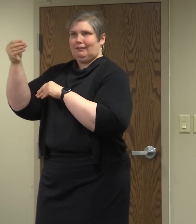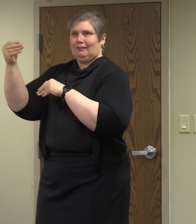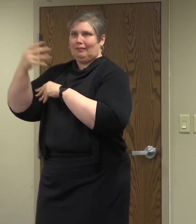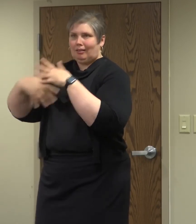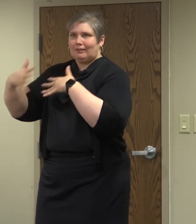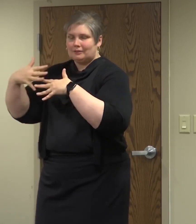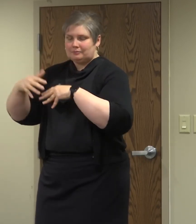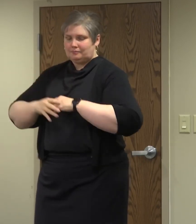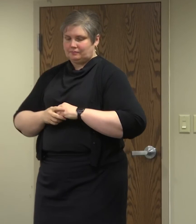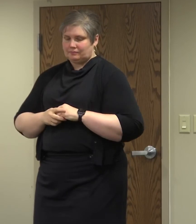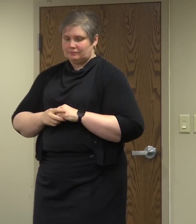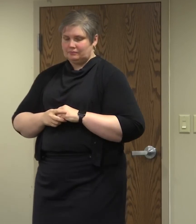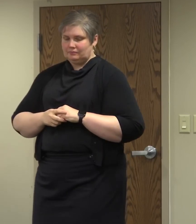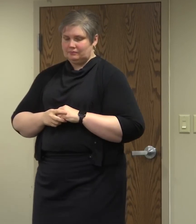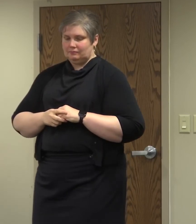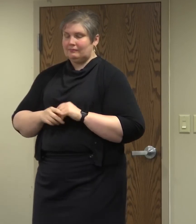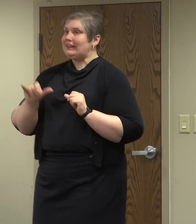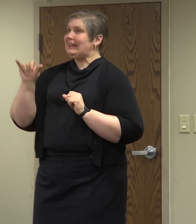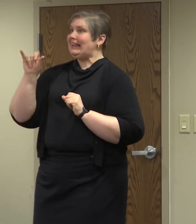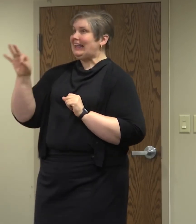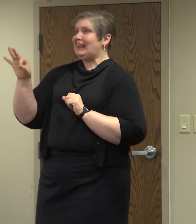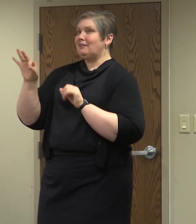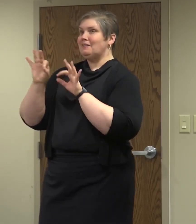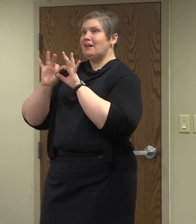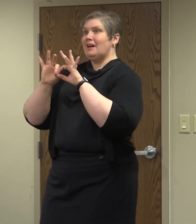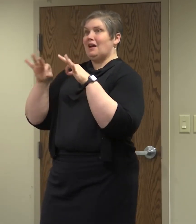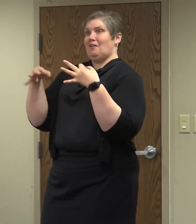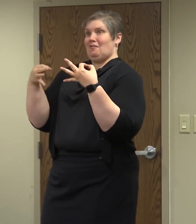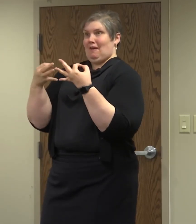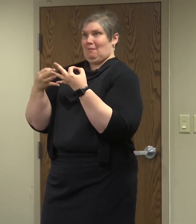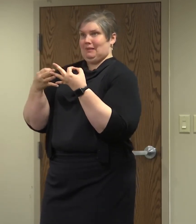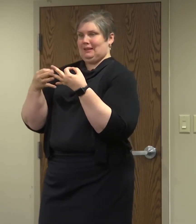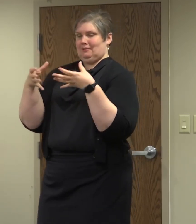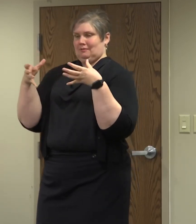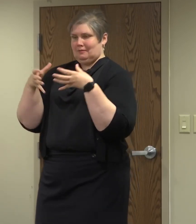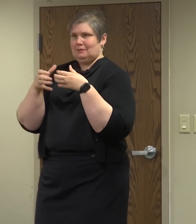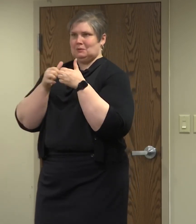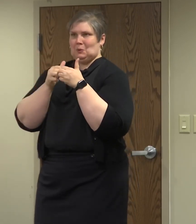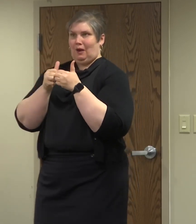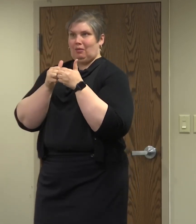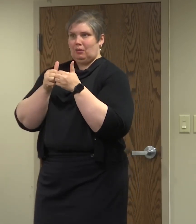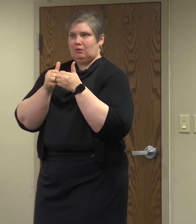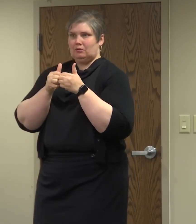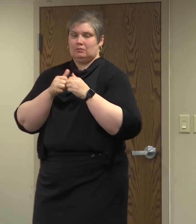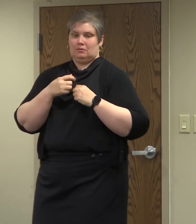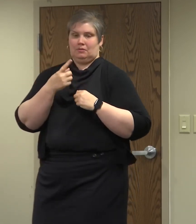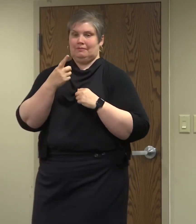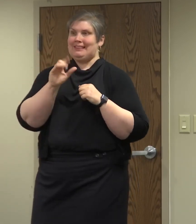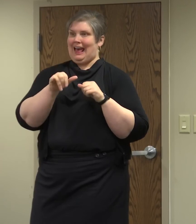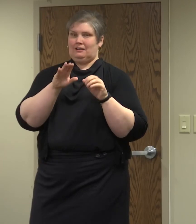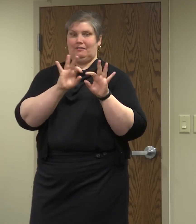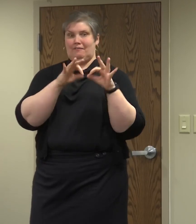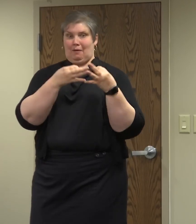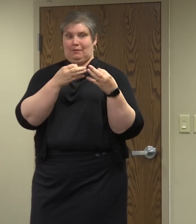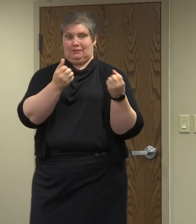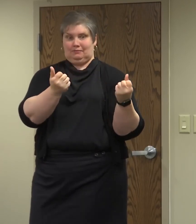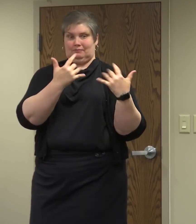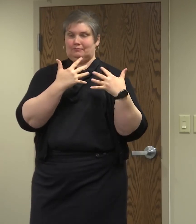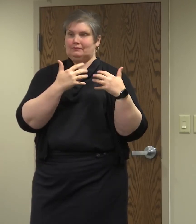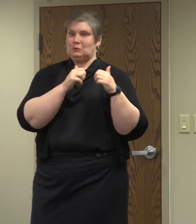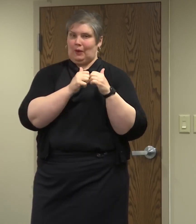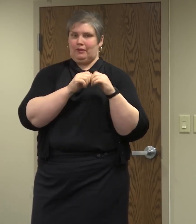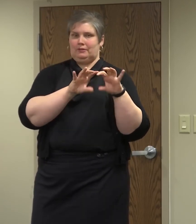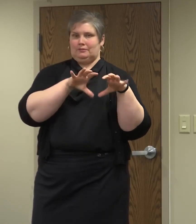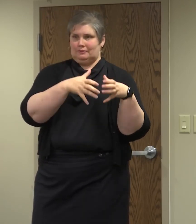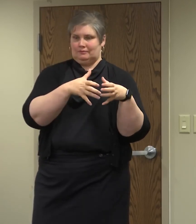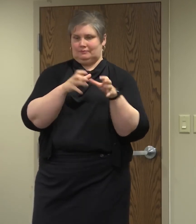of us may have been in the basement. Still at the kid table. Yeah, so where can you seat individuals together safely? Households. Outdoors